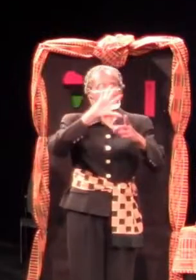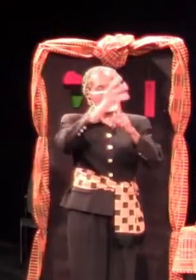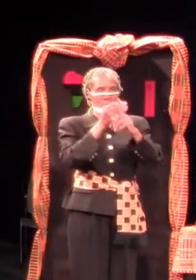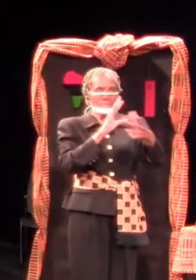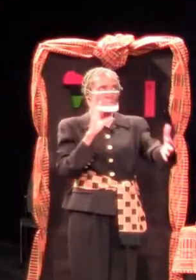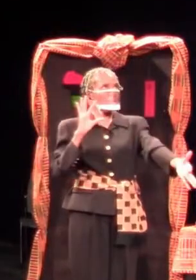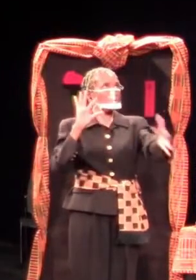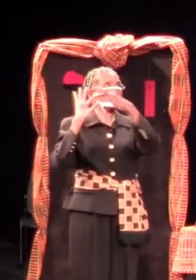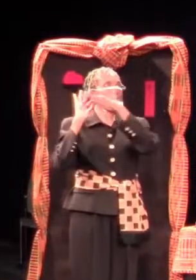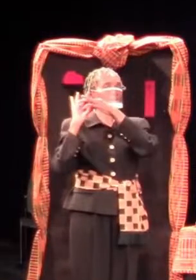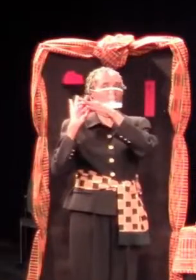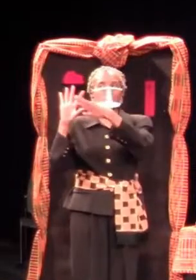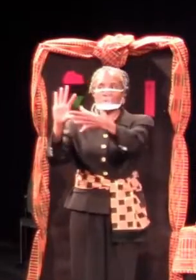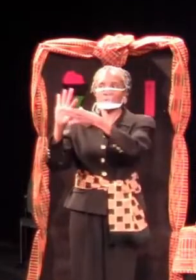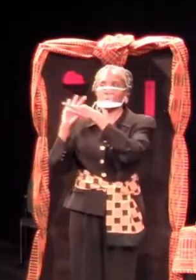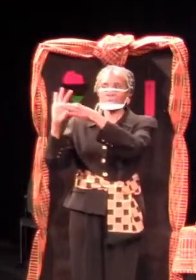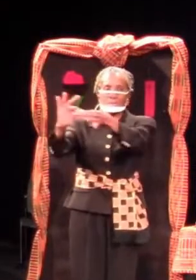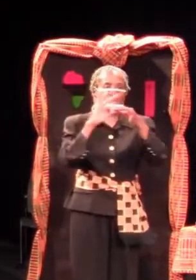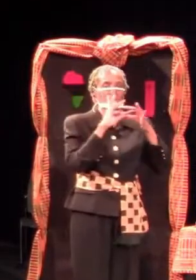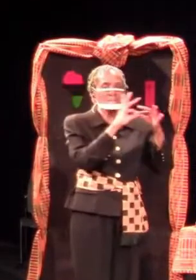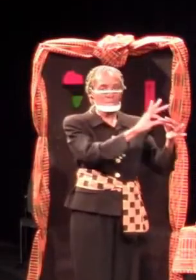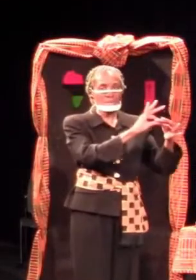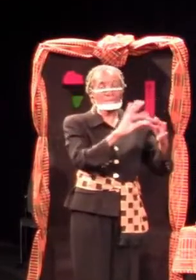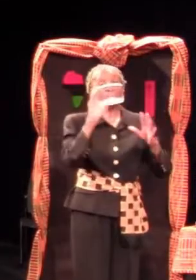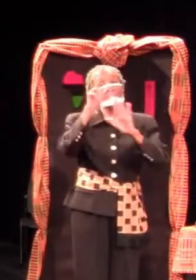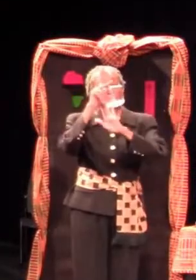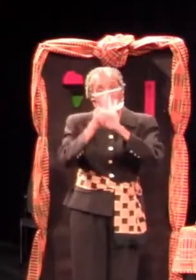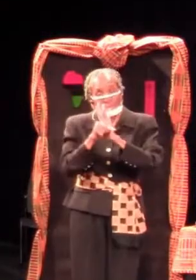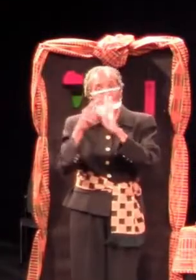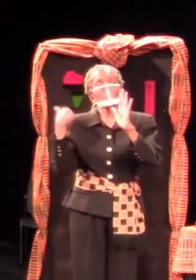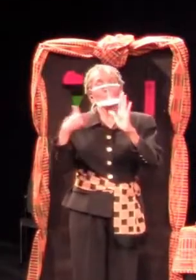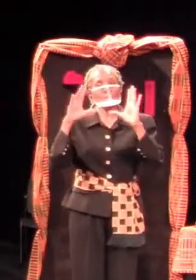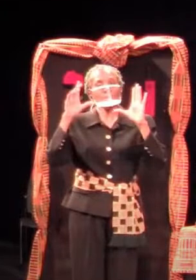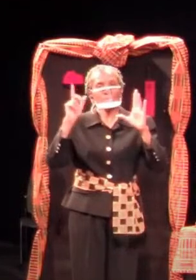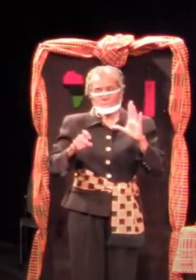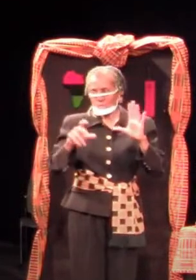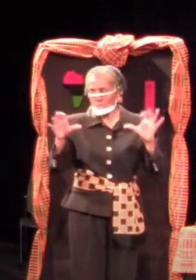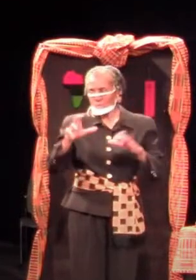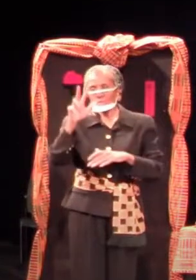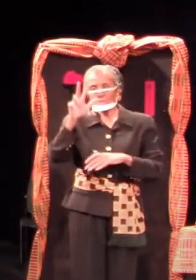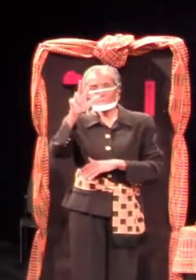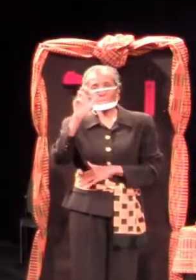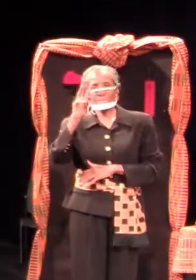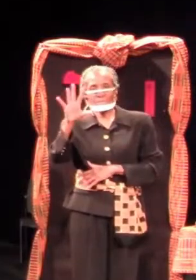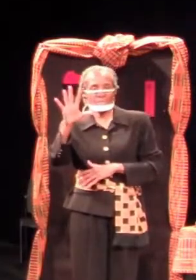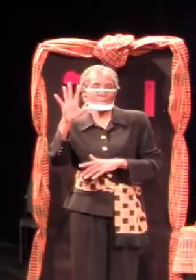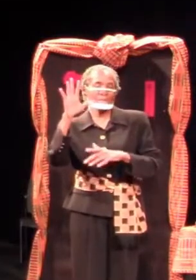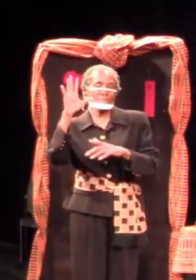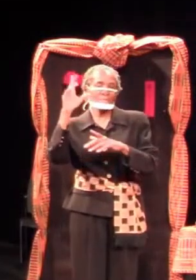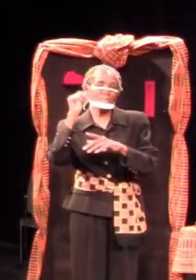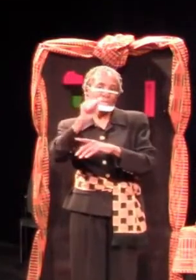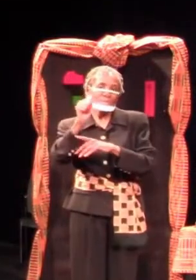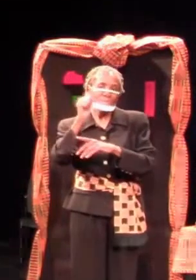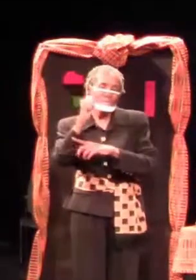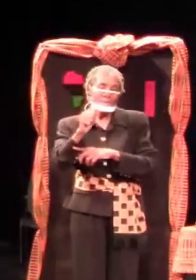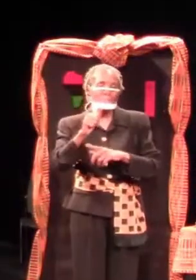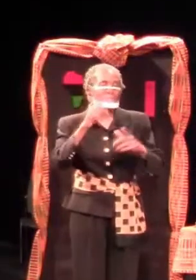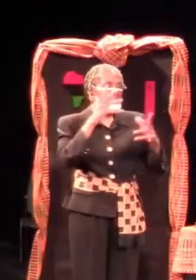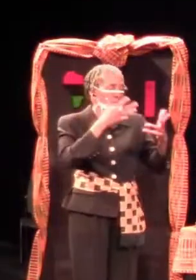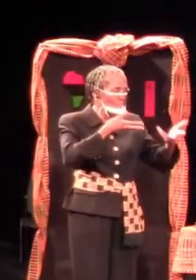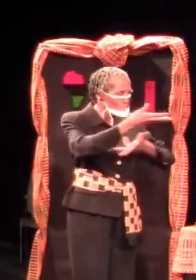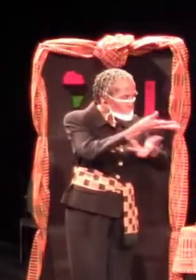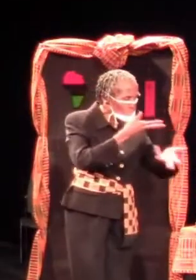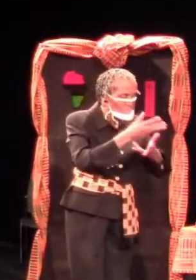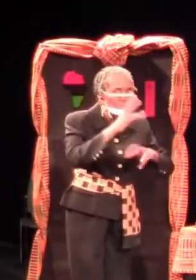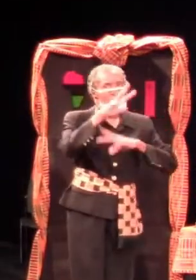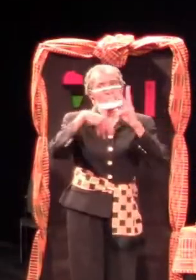cultural connectiveness. These are principles of what we're supposed to be doing 365. You know what I mean? And how we treat each other and how we